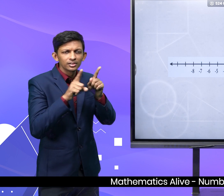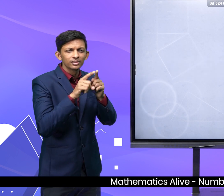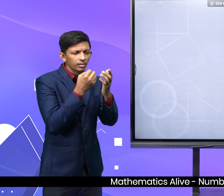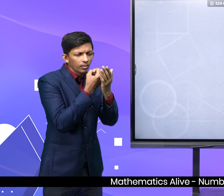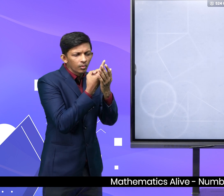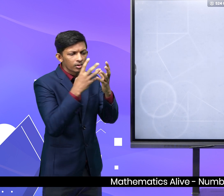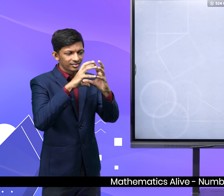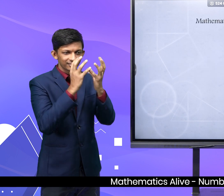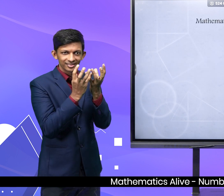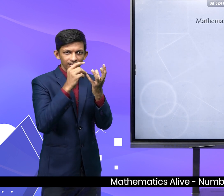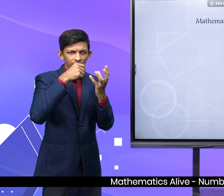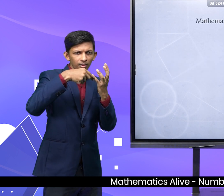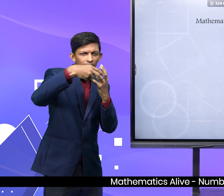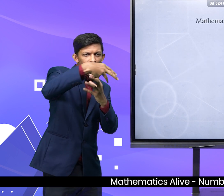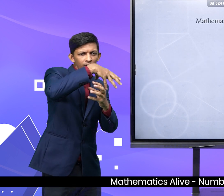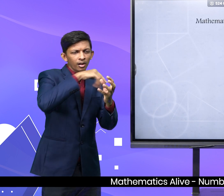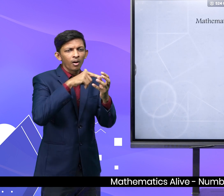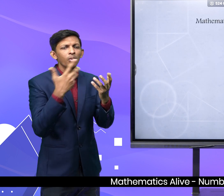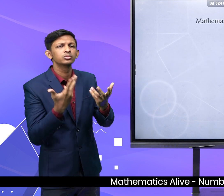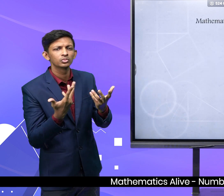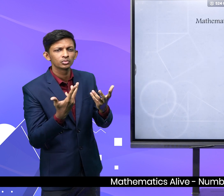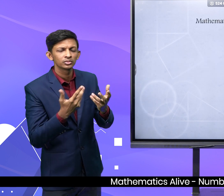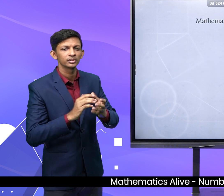Mathematics alive, numbers in real life.